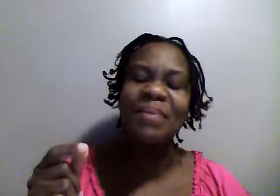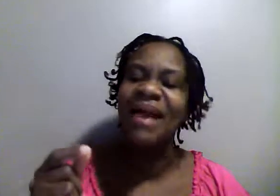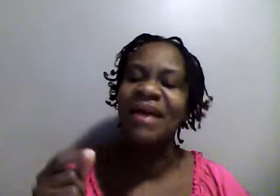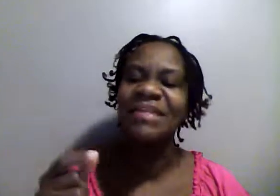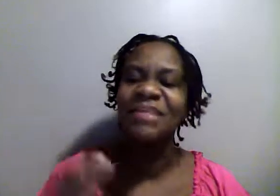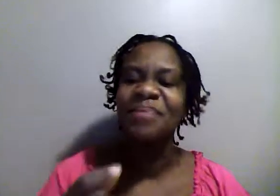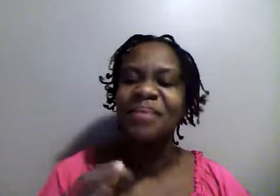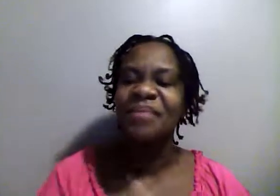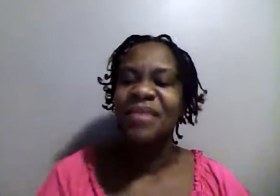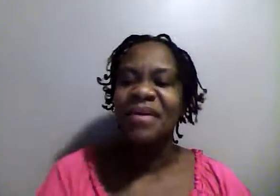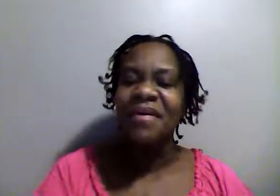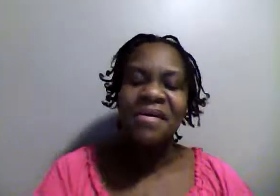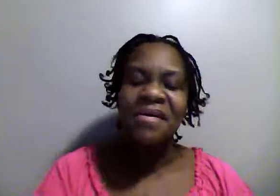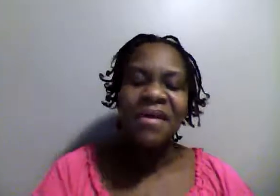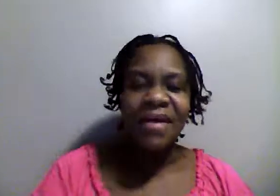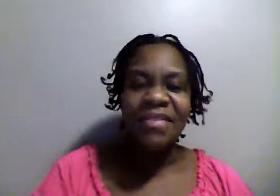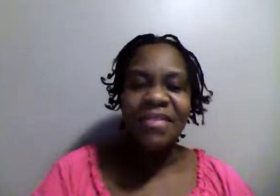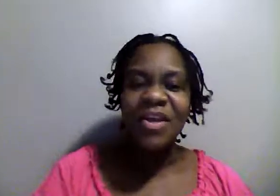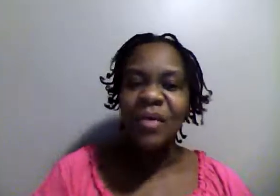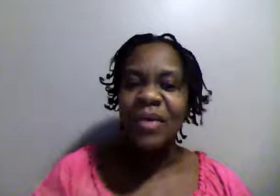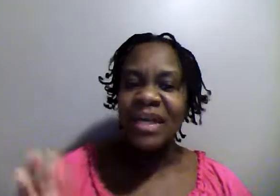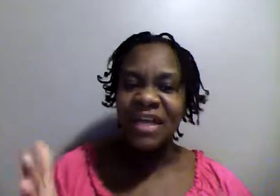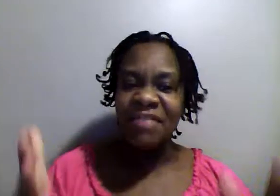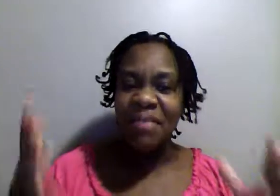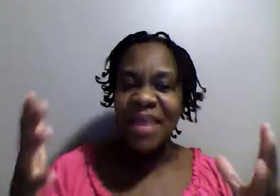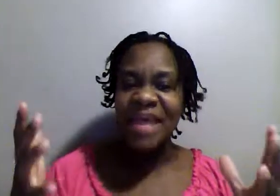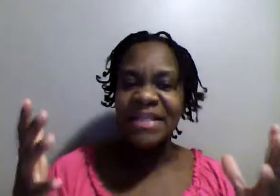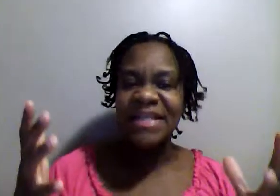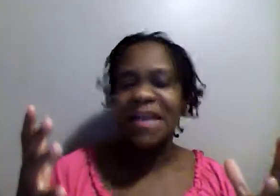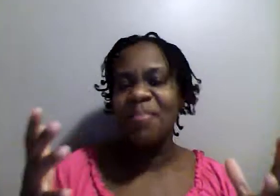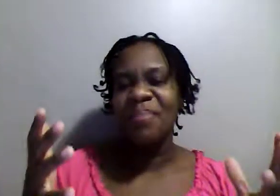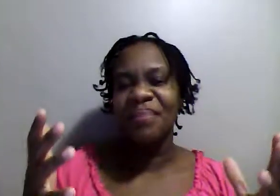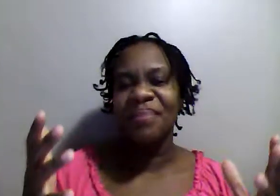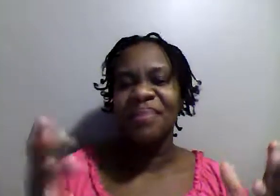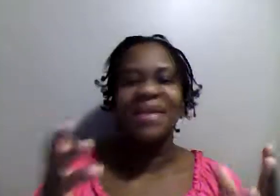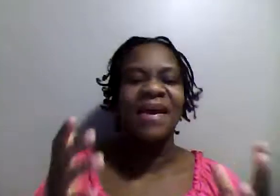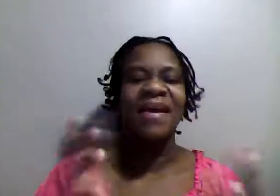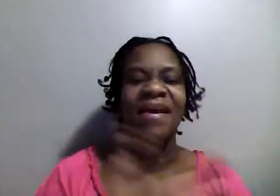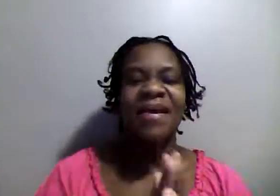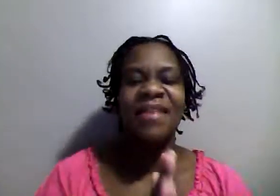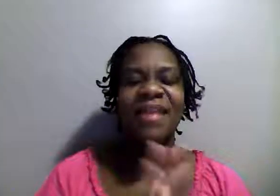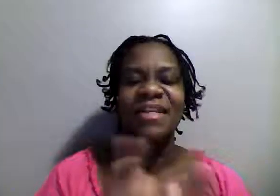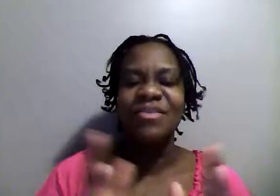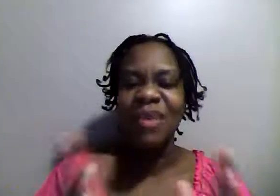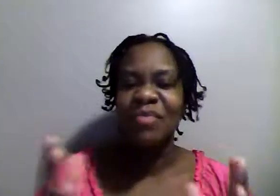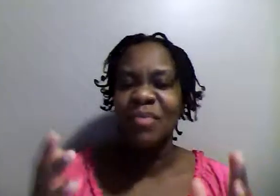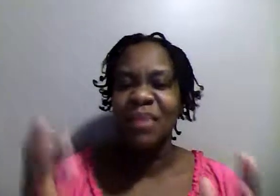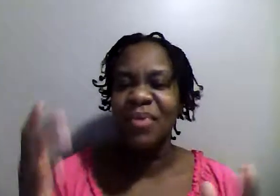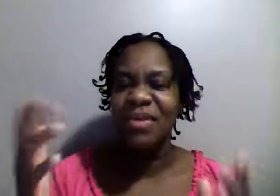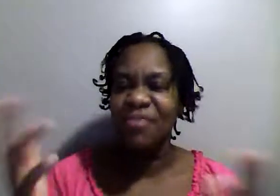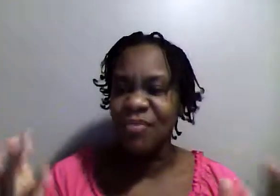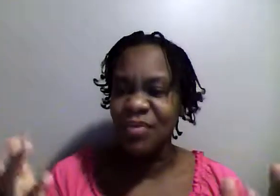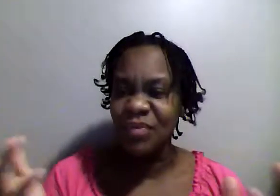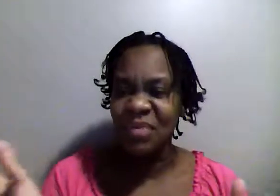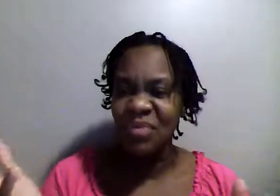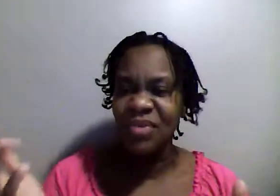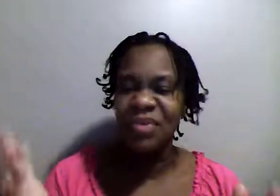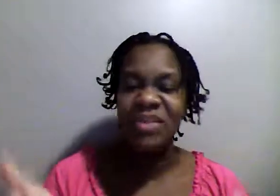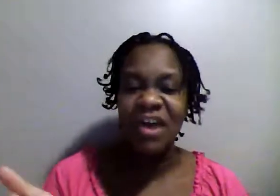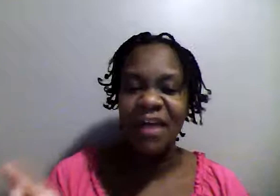plant, and then you would leave the main stem, and that is what would be the fruits would be produced on.